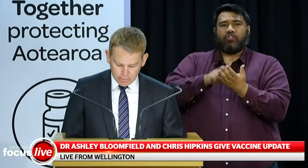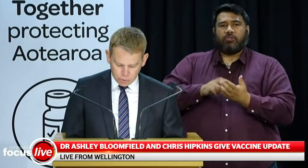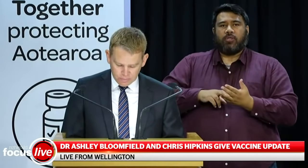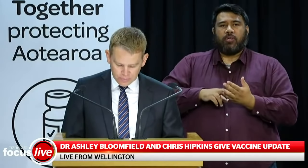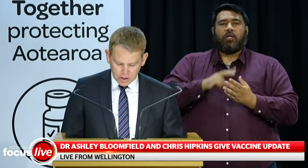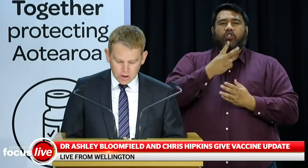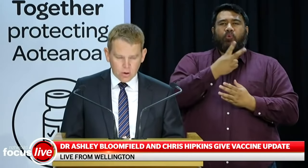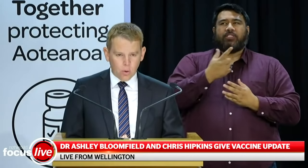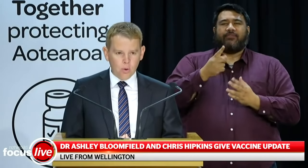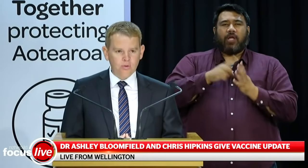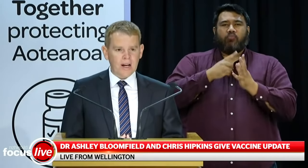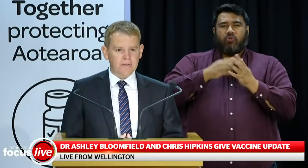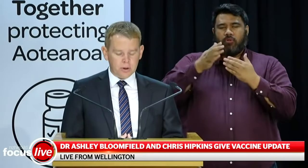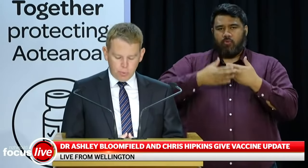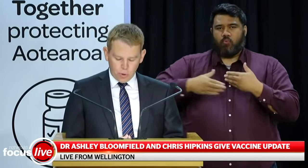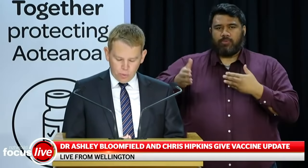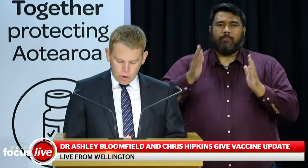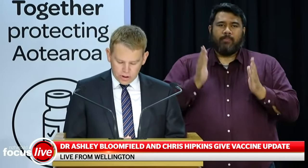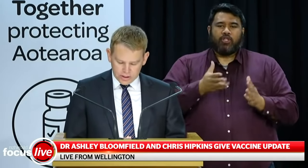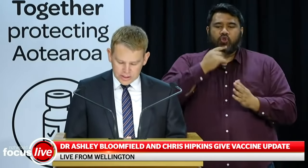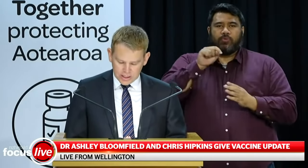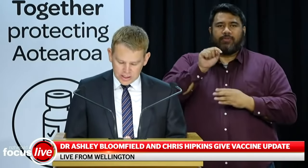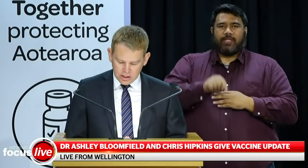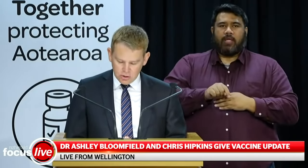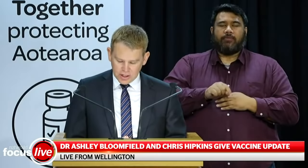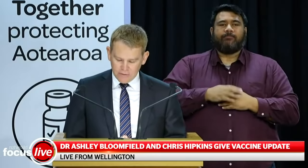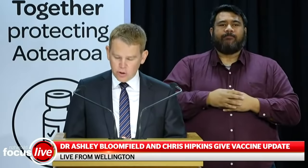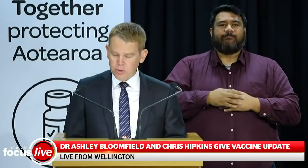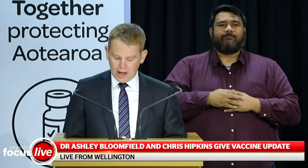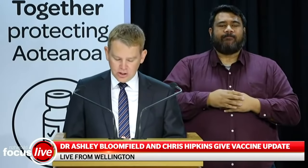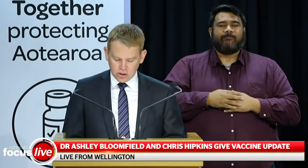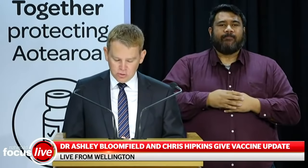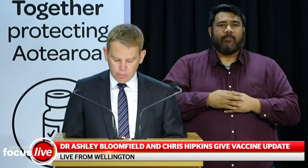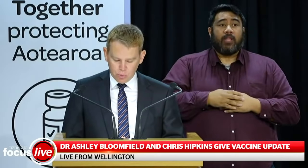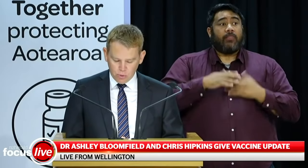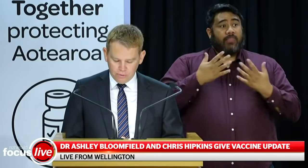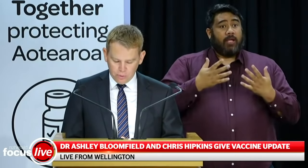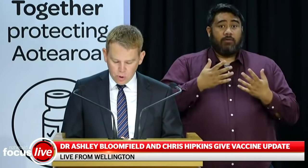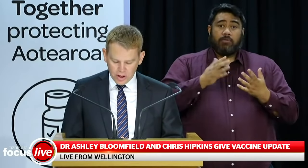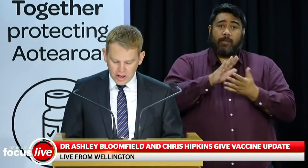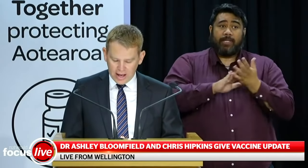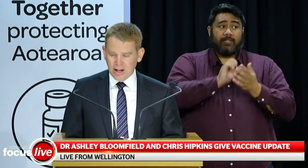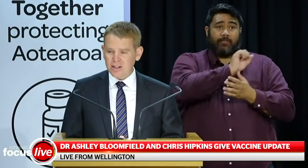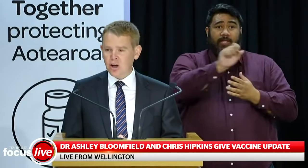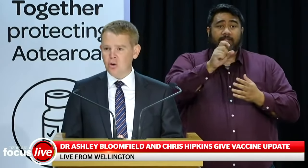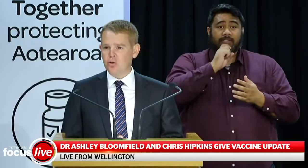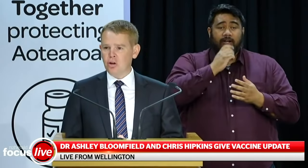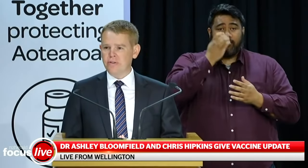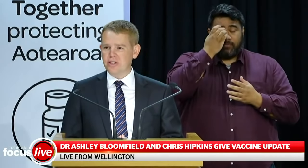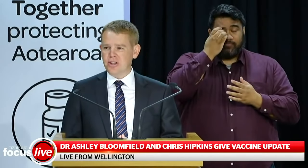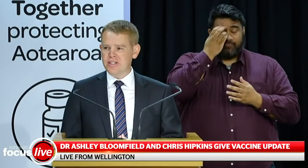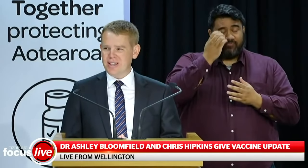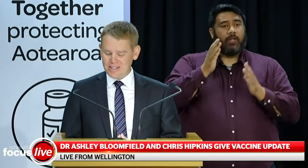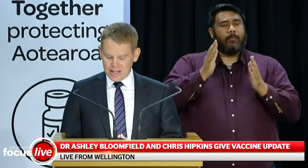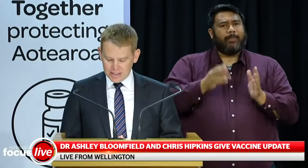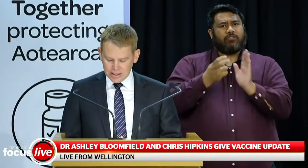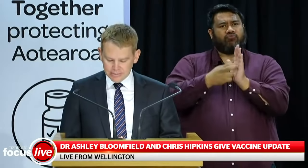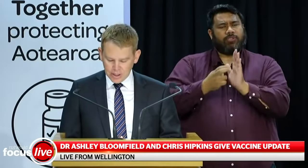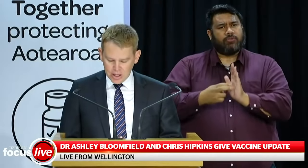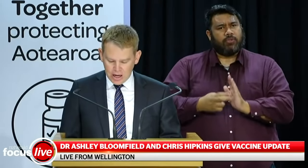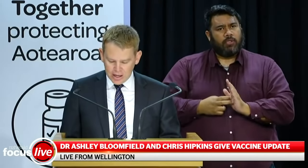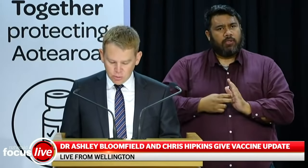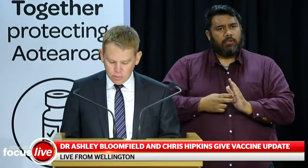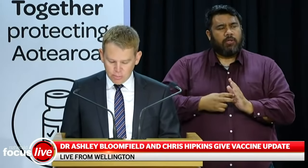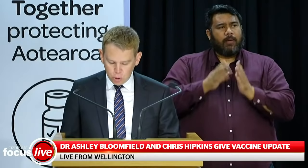of April. All relevant border workers continue to have an obligation to report for and undergo COVID-19